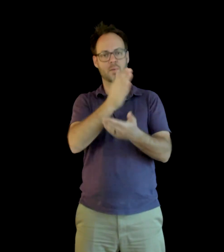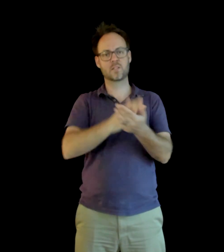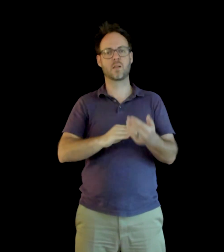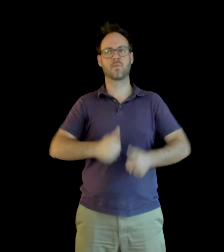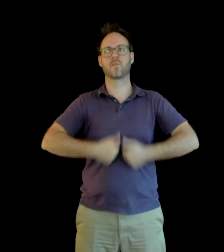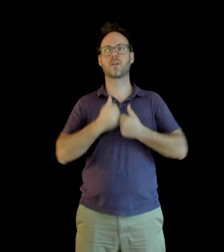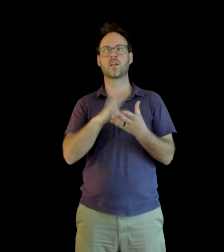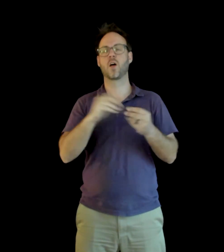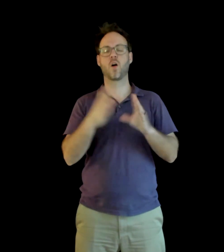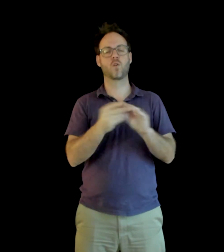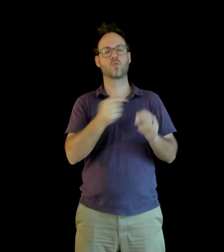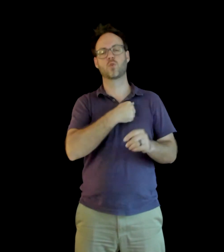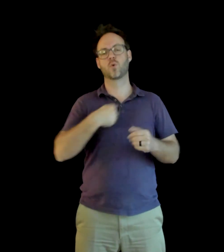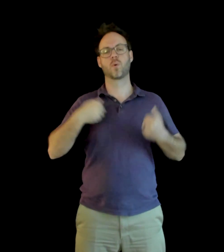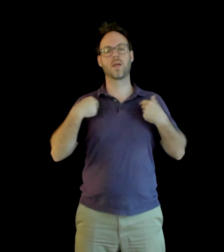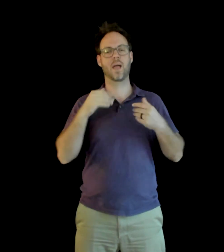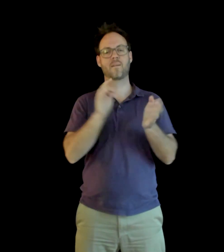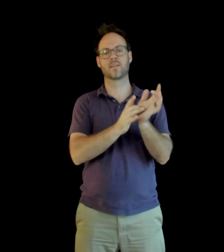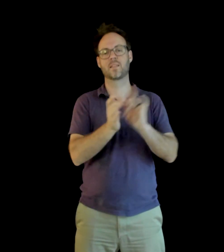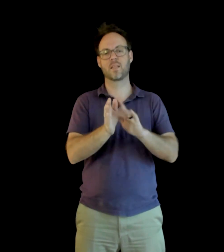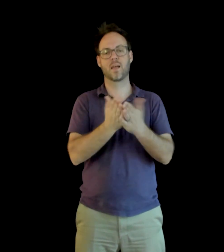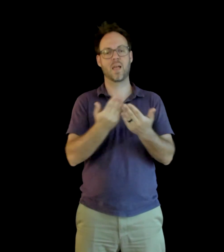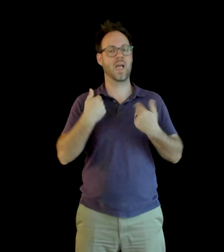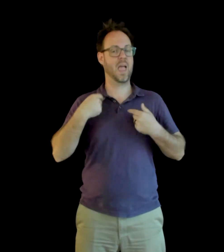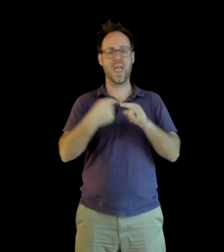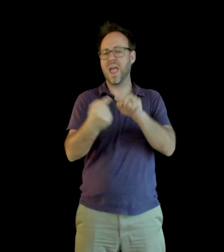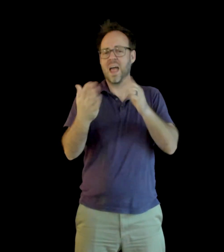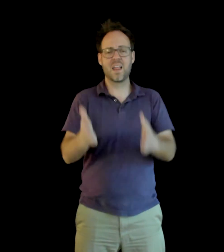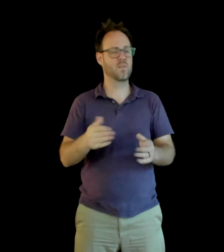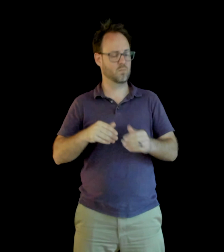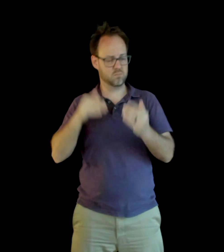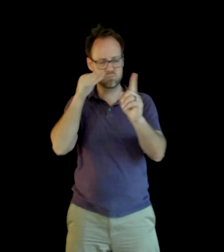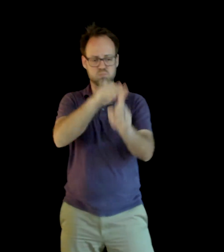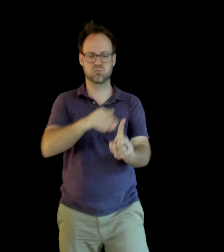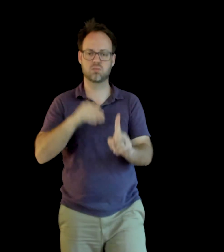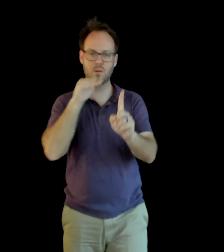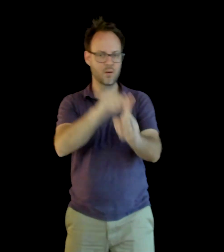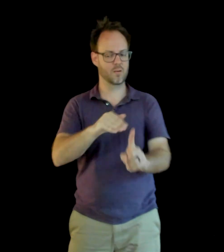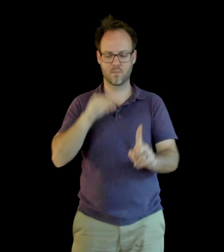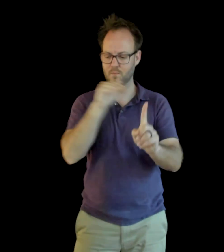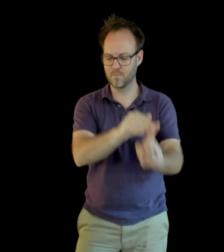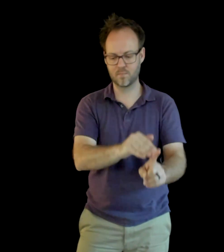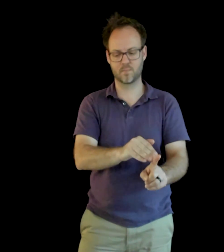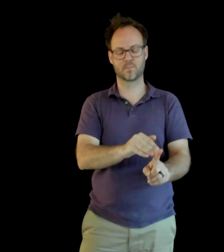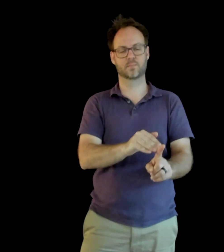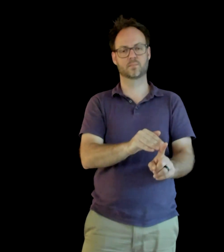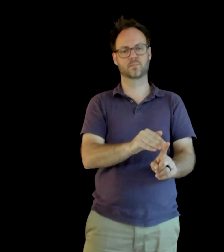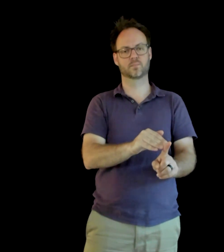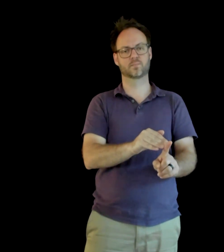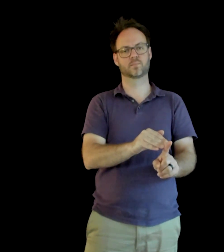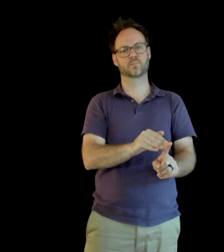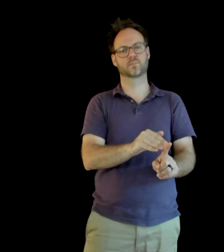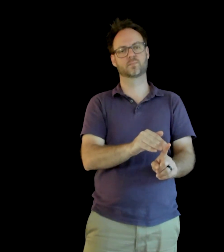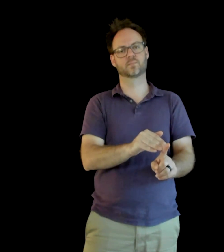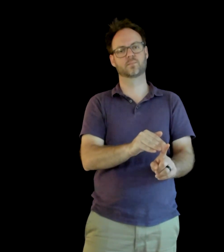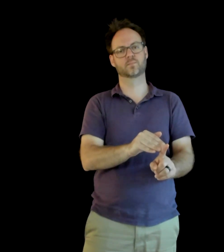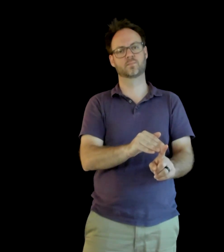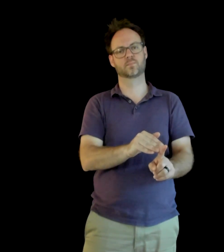you remember some of his life story that we have in Scripture, he had enemies that were constantly threatening him.